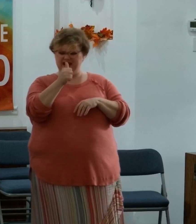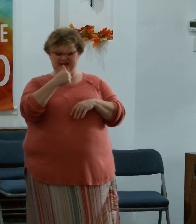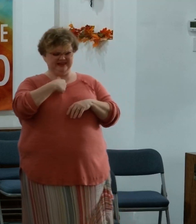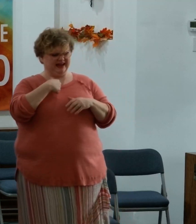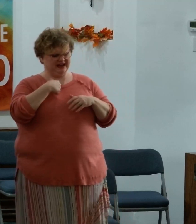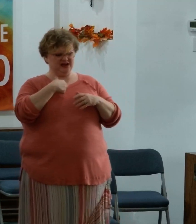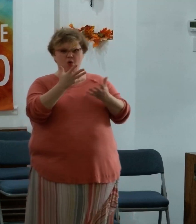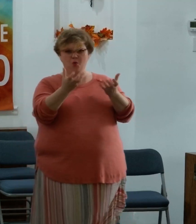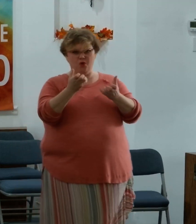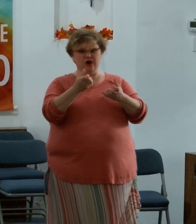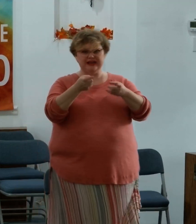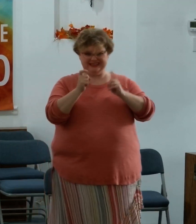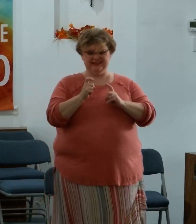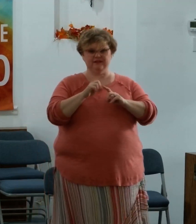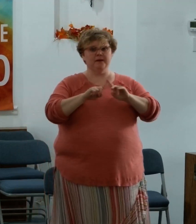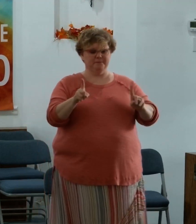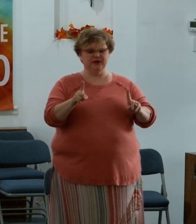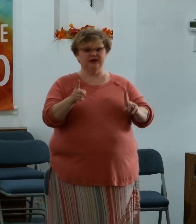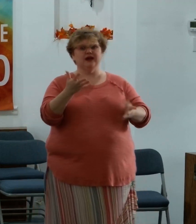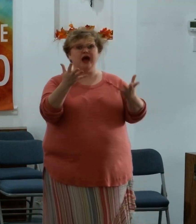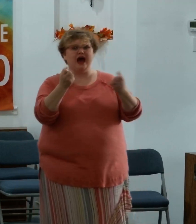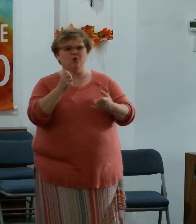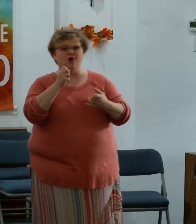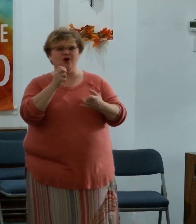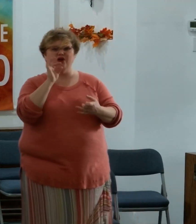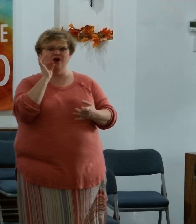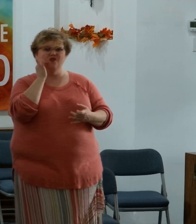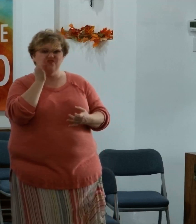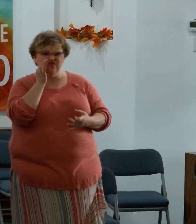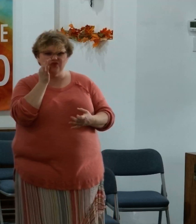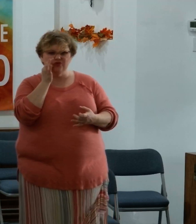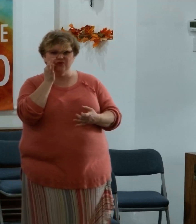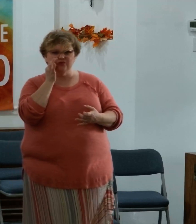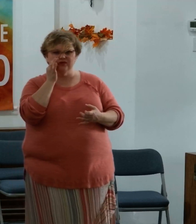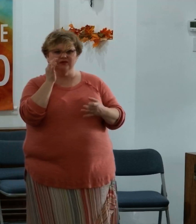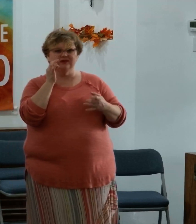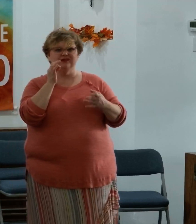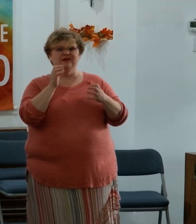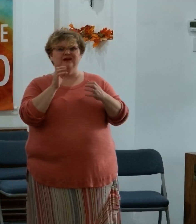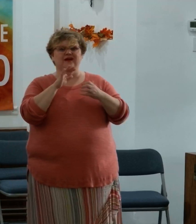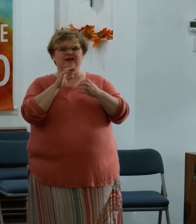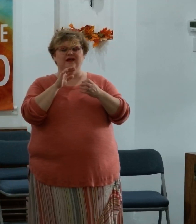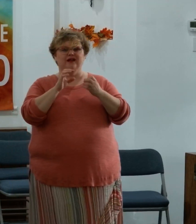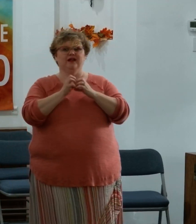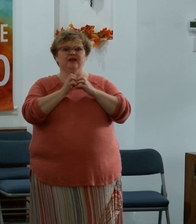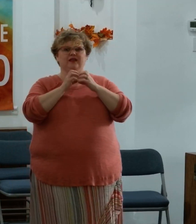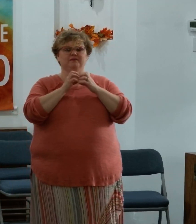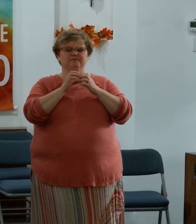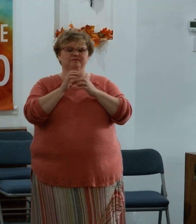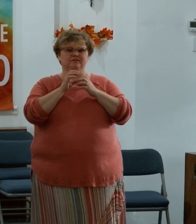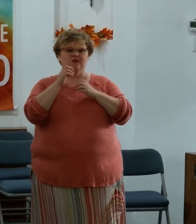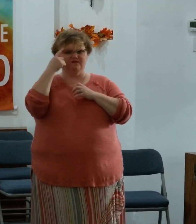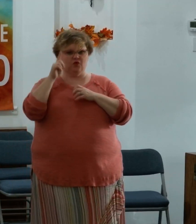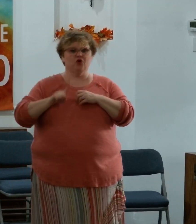a gift, but I desire fruit that may abound to your account. And every preacher